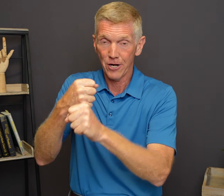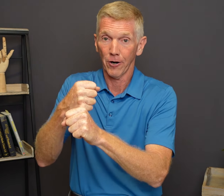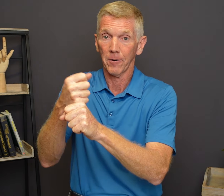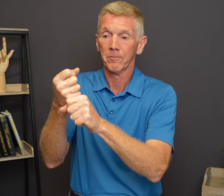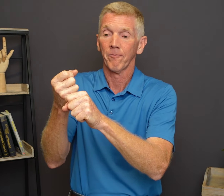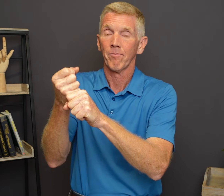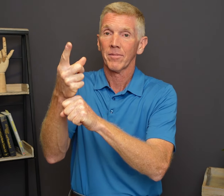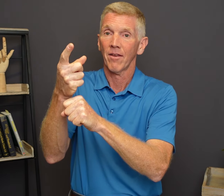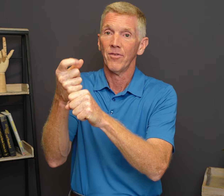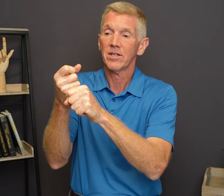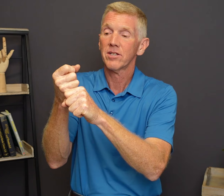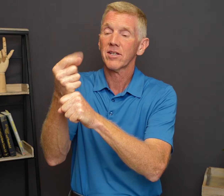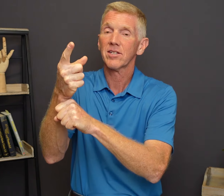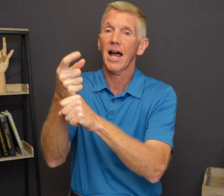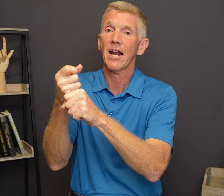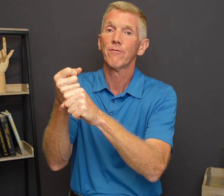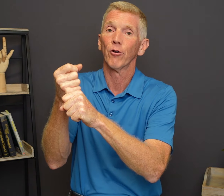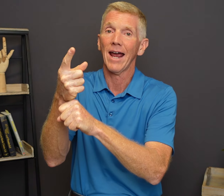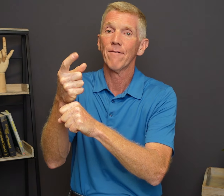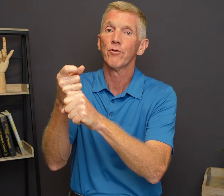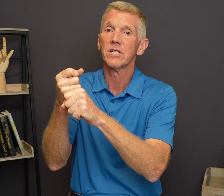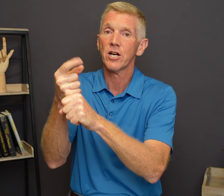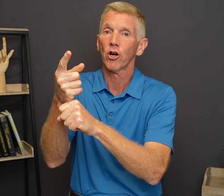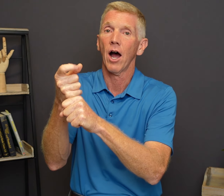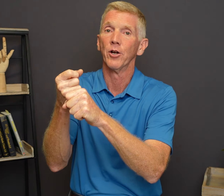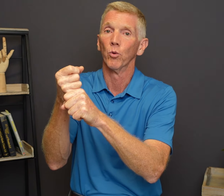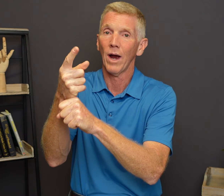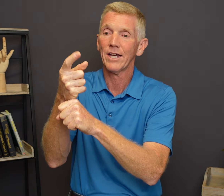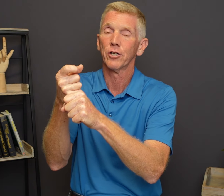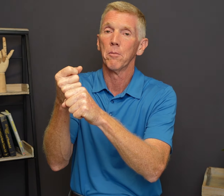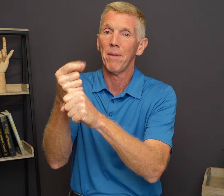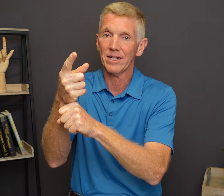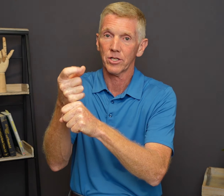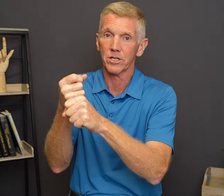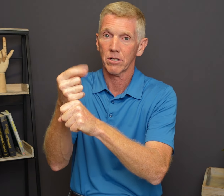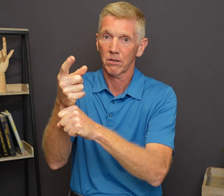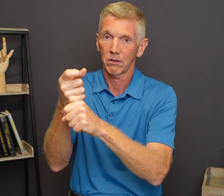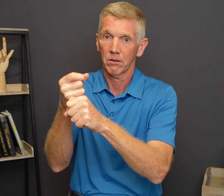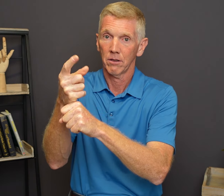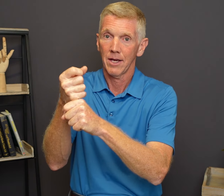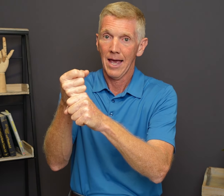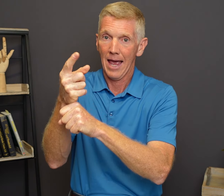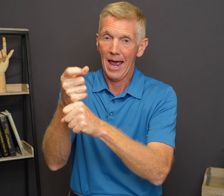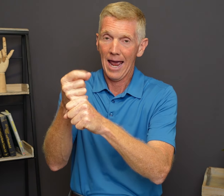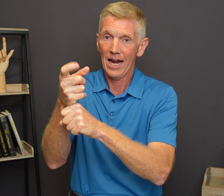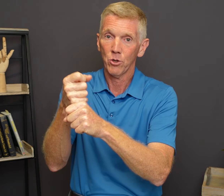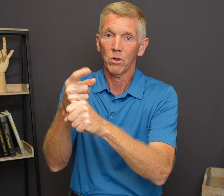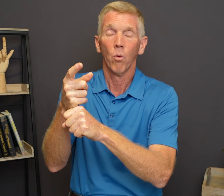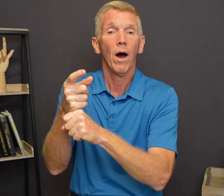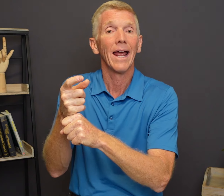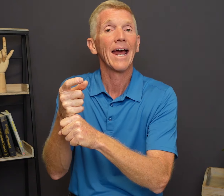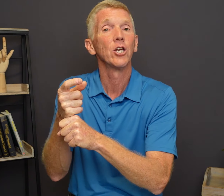year, this is a sign for every year on a regular basis. Annual what?